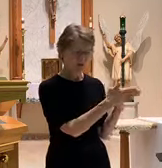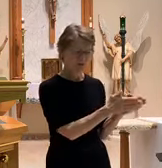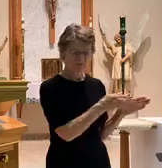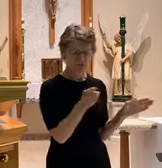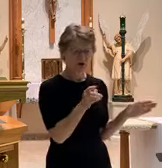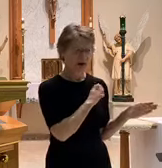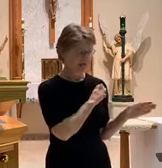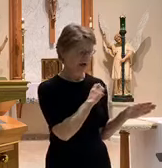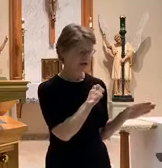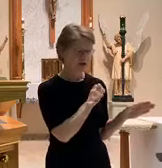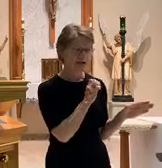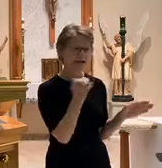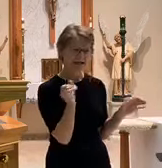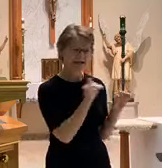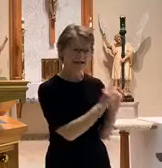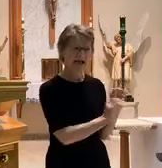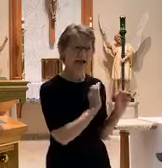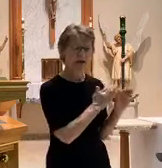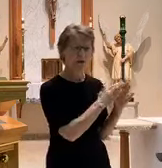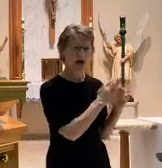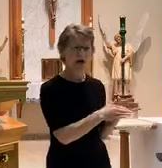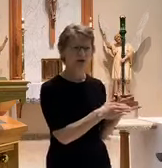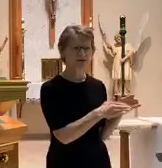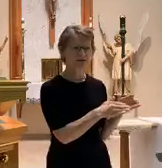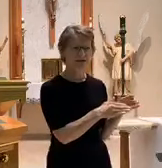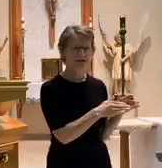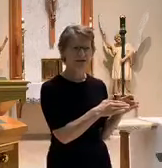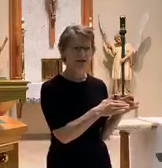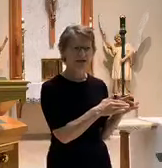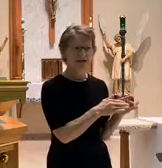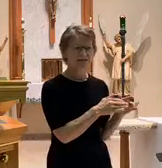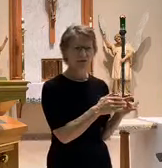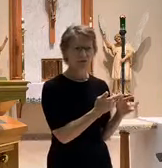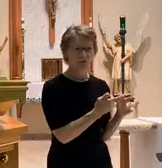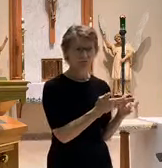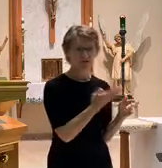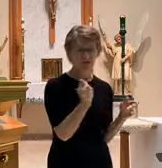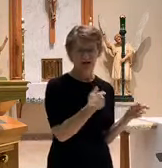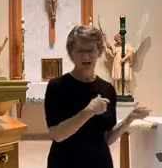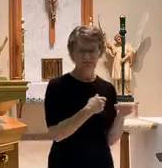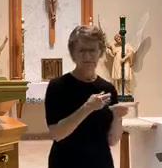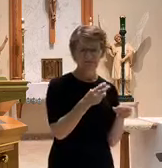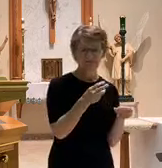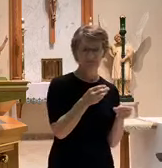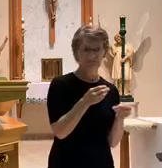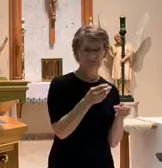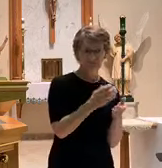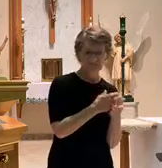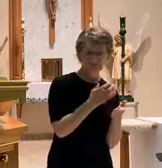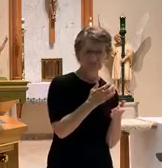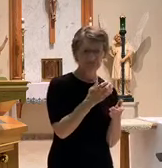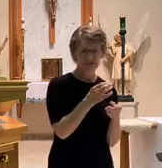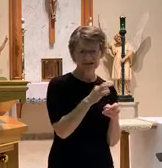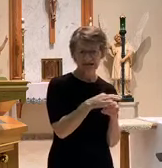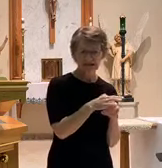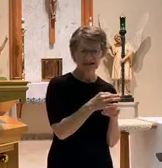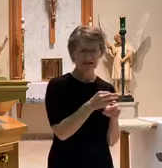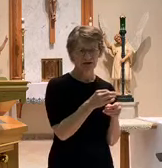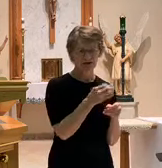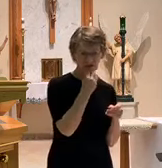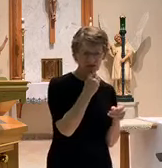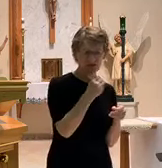prophet and he could stay at our house instead of just coming by for a cup of coffee or tea, whatever they did. He says, why don't we